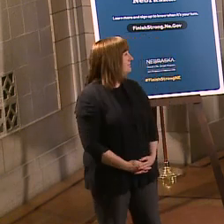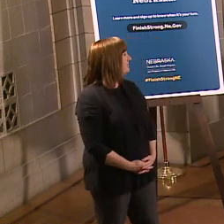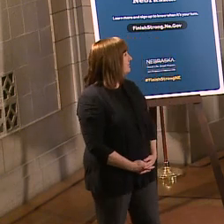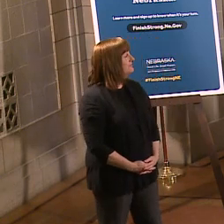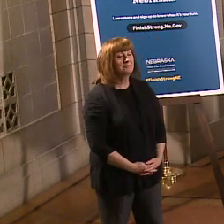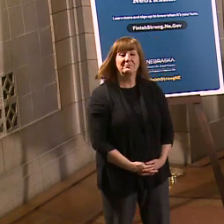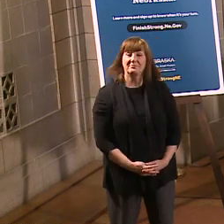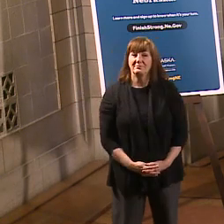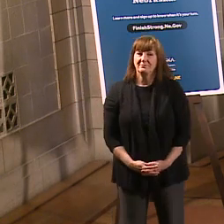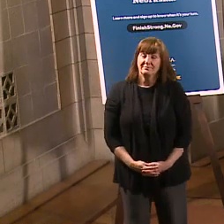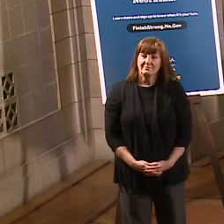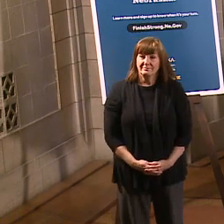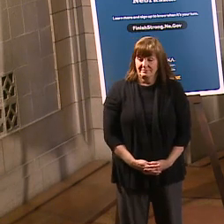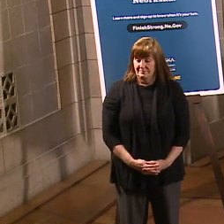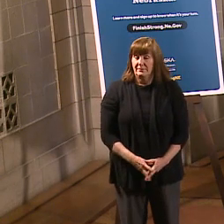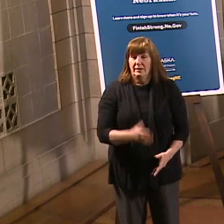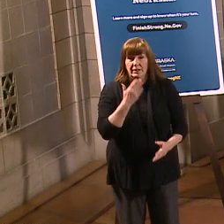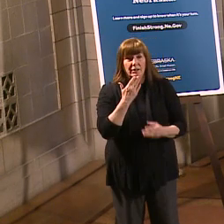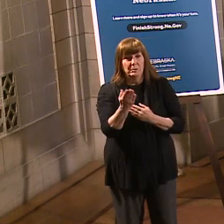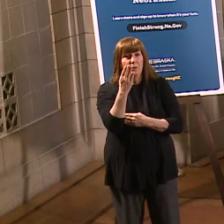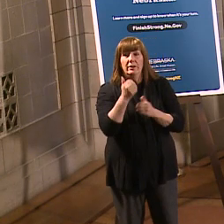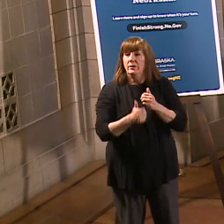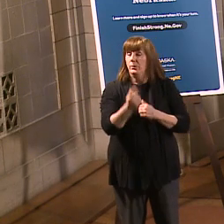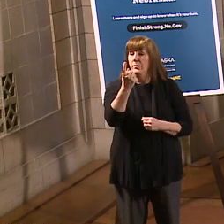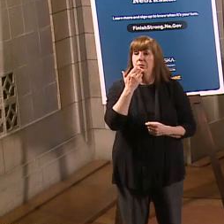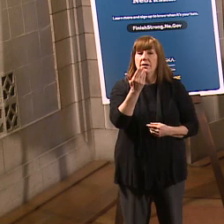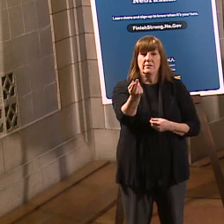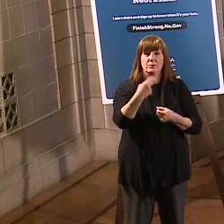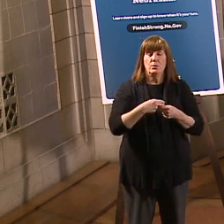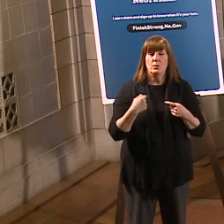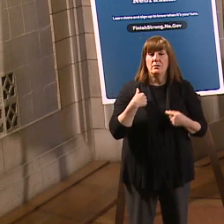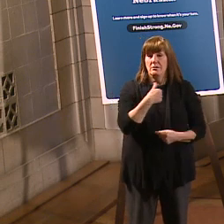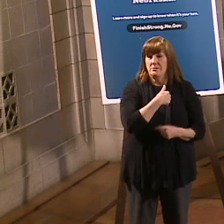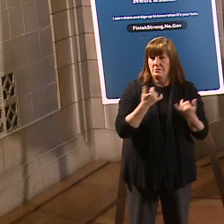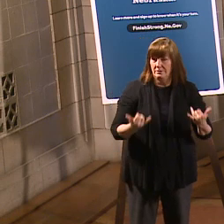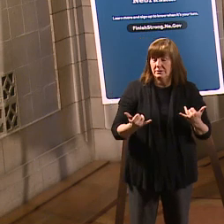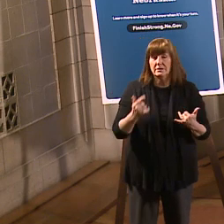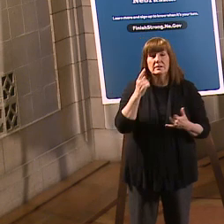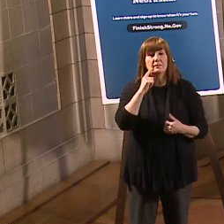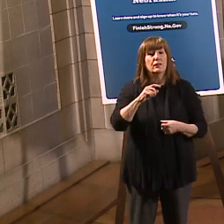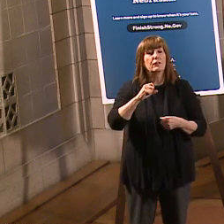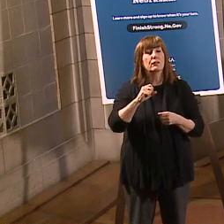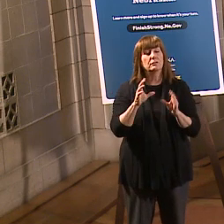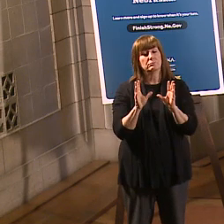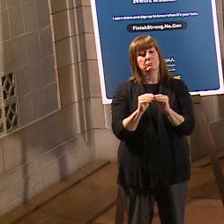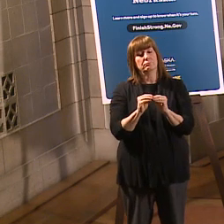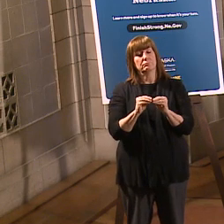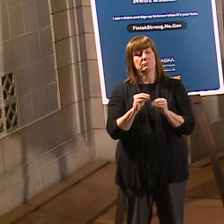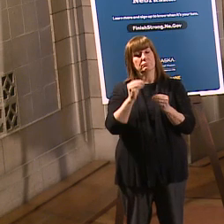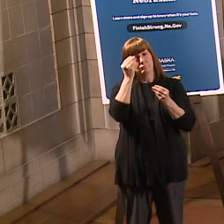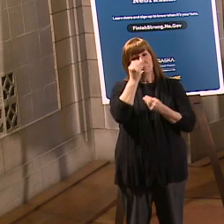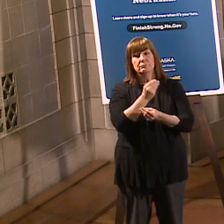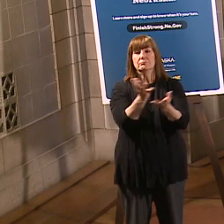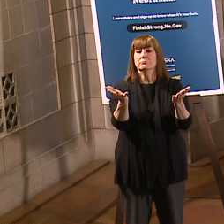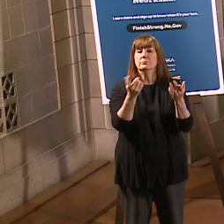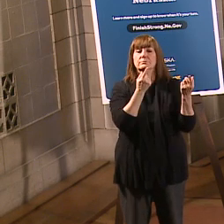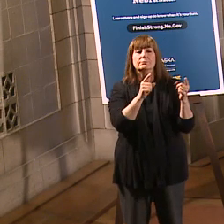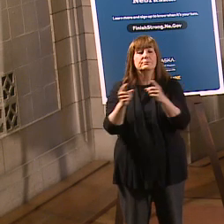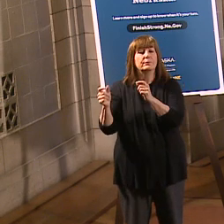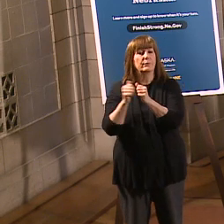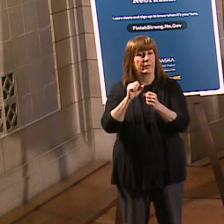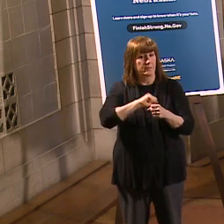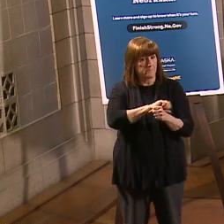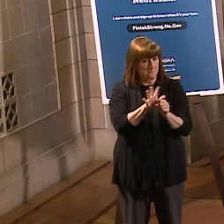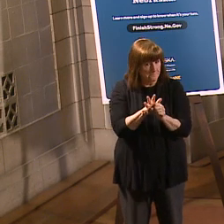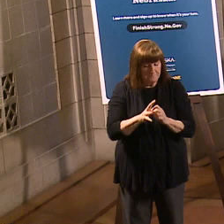All right. Good morning, everybody. Thank you for joining us for our press briefing with regard to the state's response to the